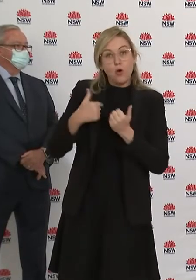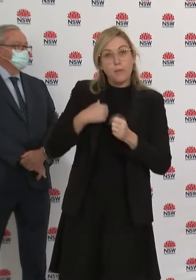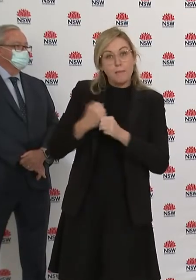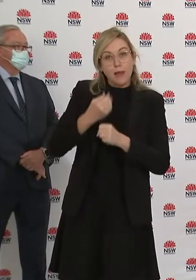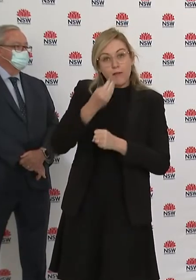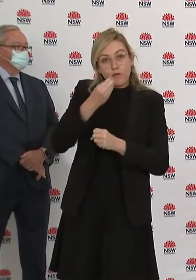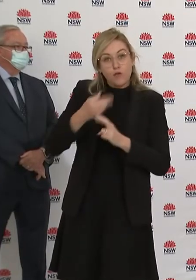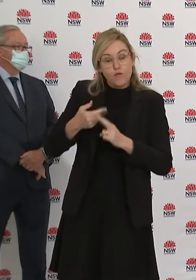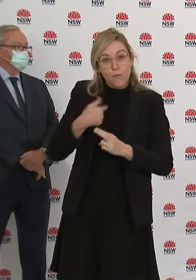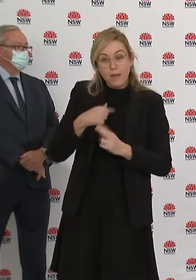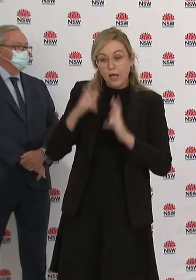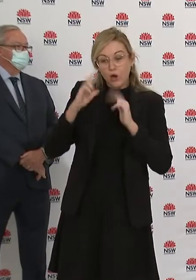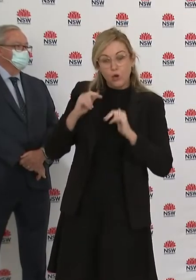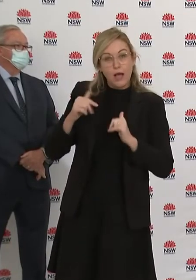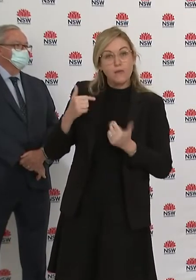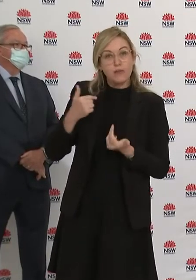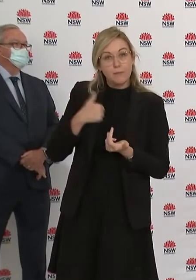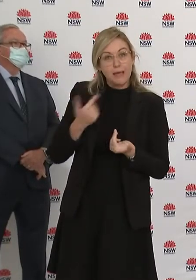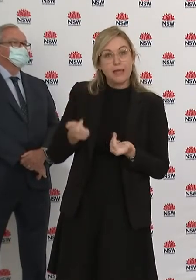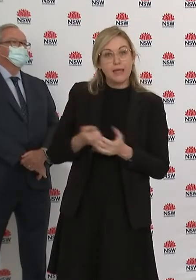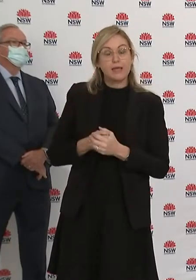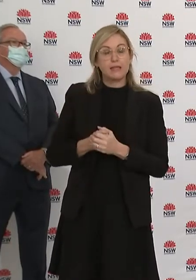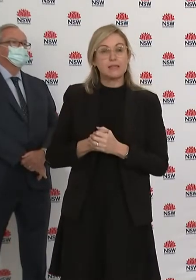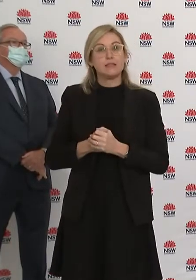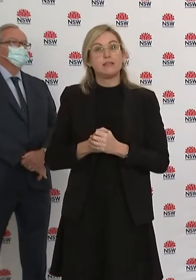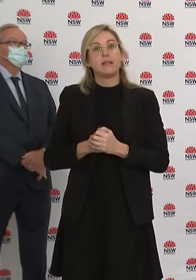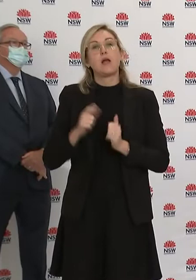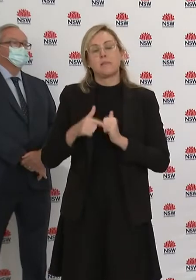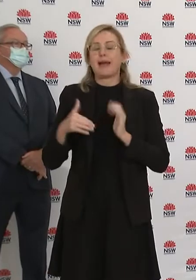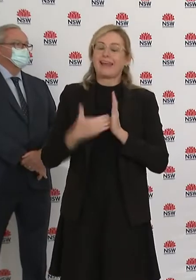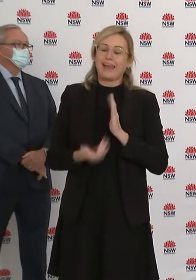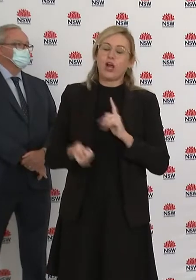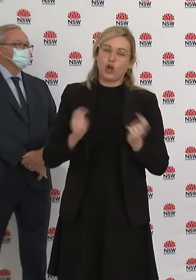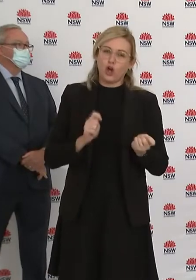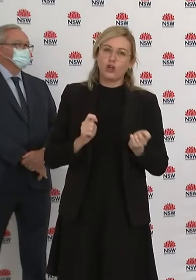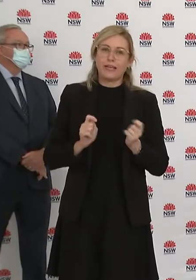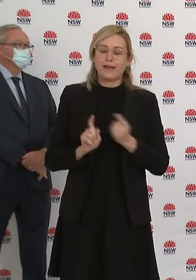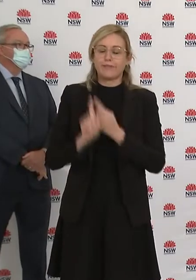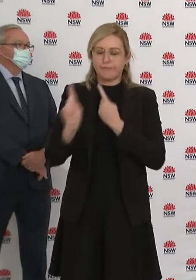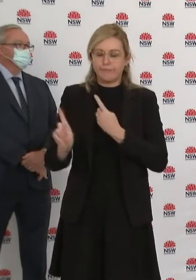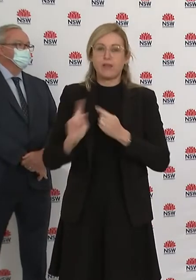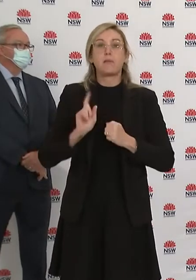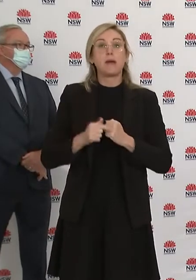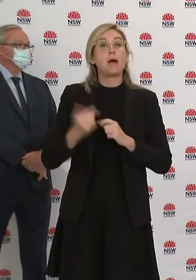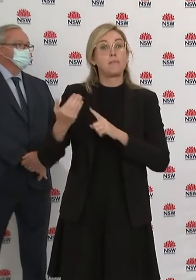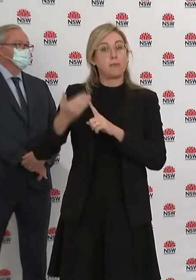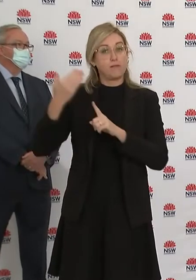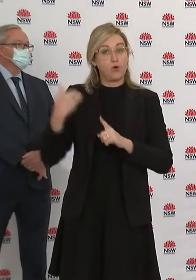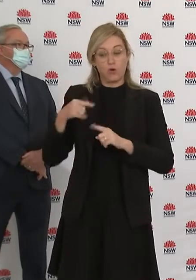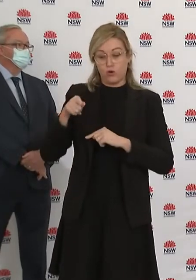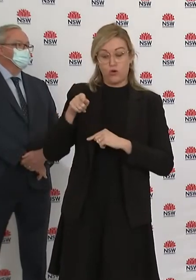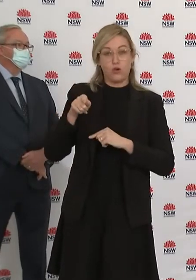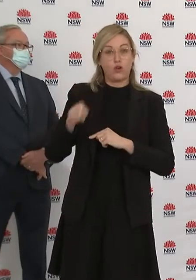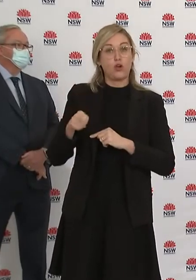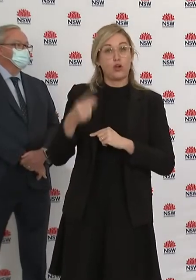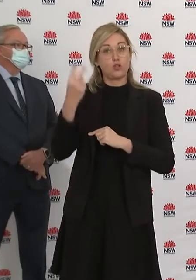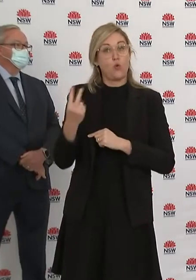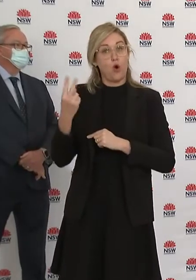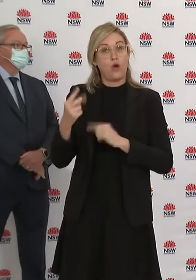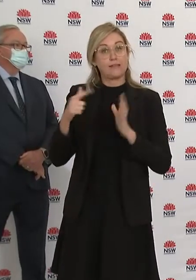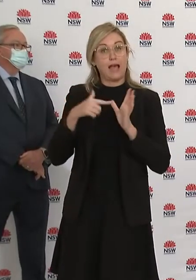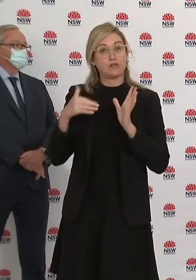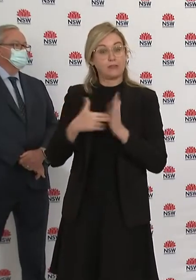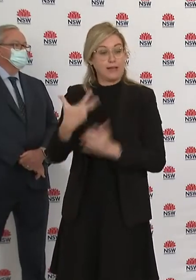looking after us before, we haven't connected since we weren't permitted to, but prior to that, has had her 2 doses of